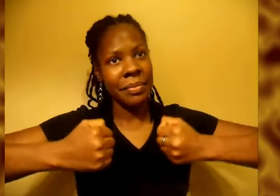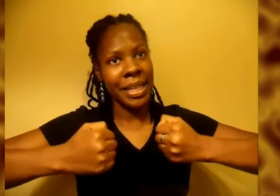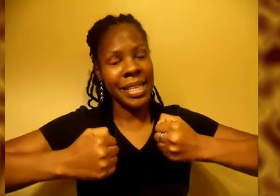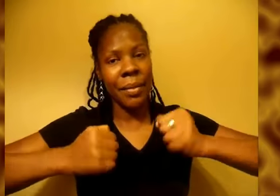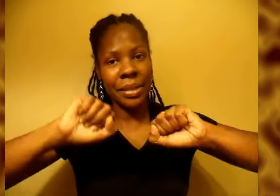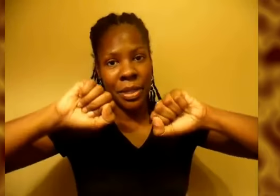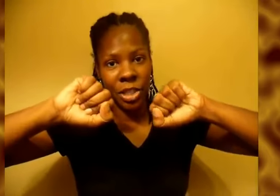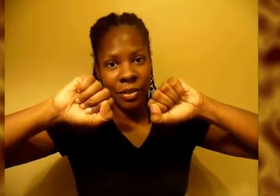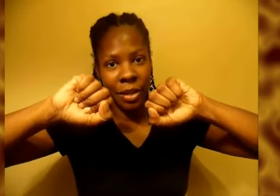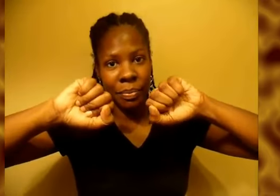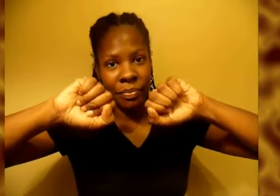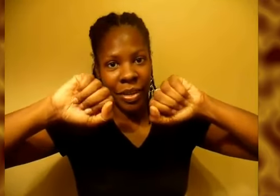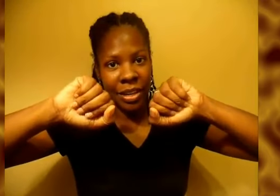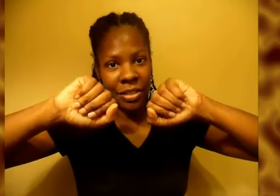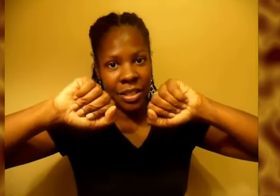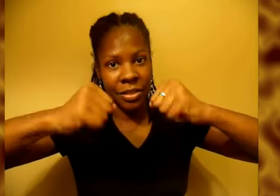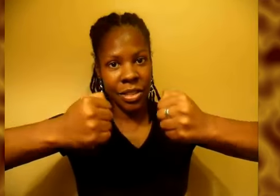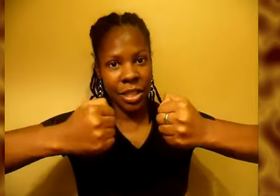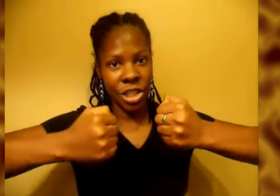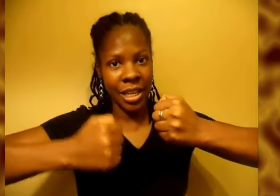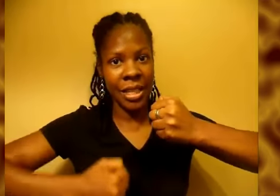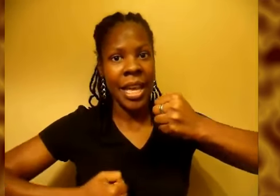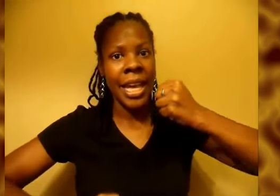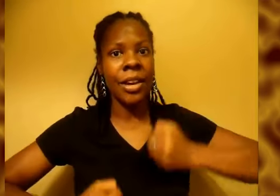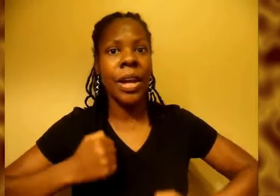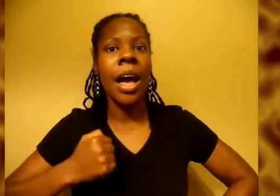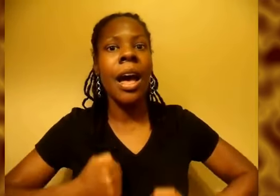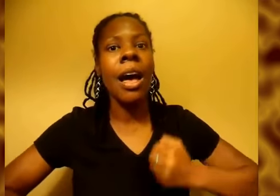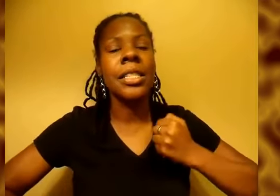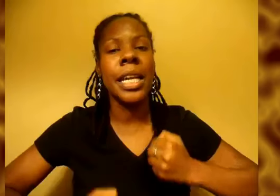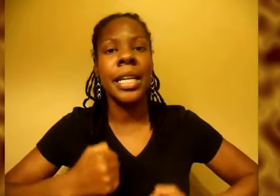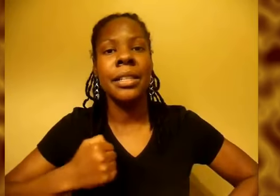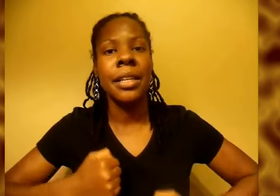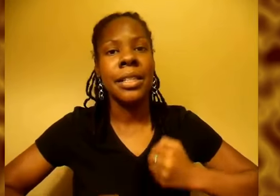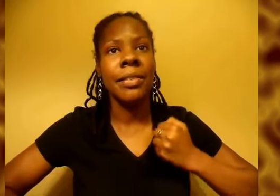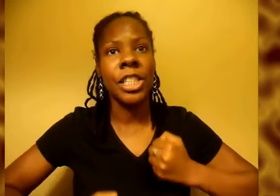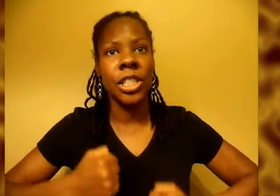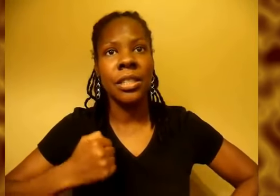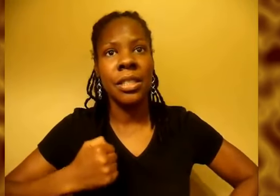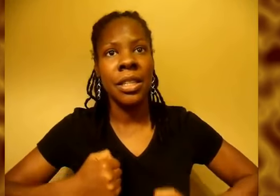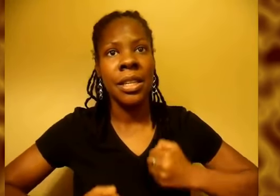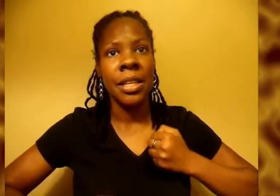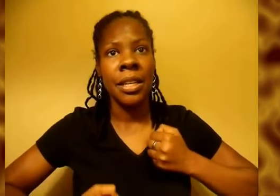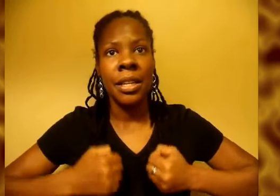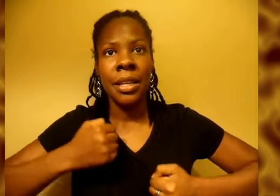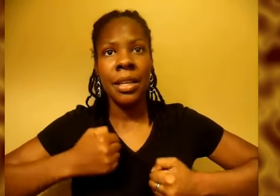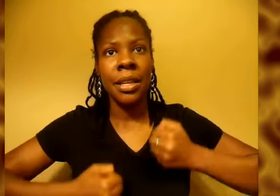your hands to a fist, make it sideways, and push your fingers to your chest, and go alternating directions.